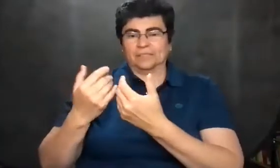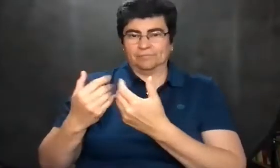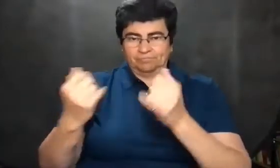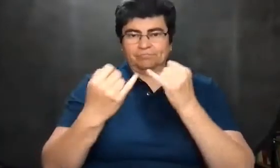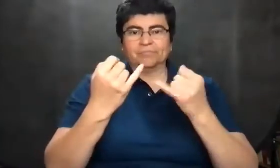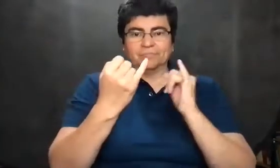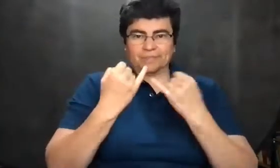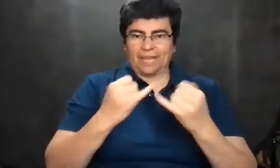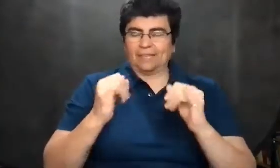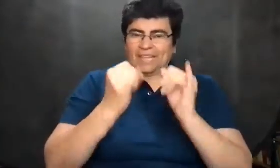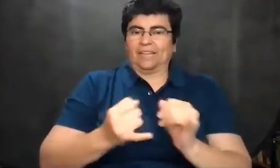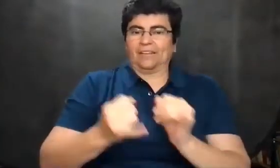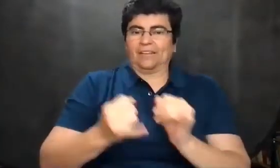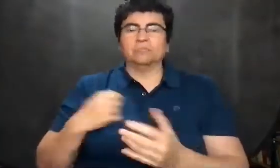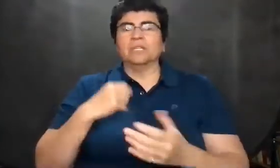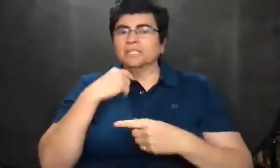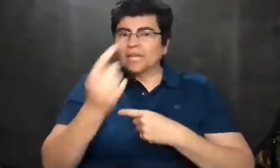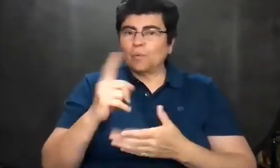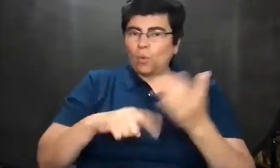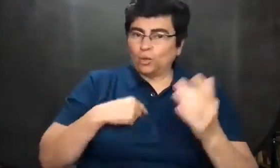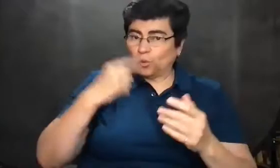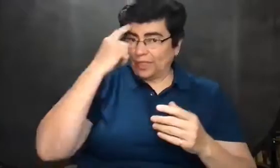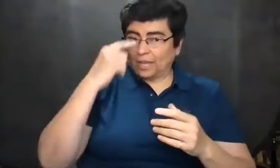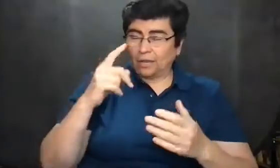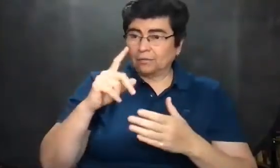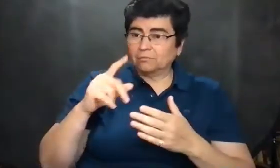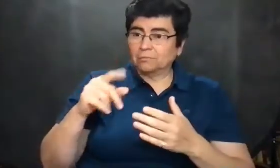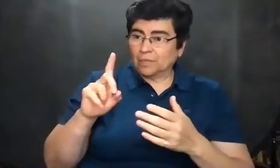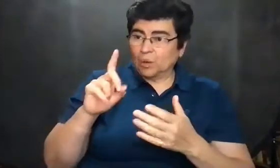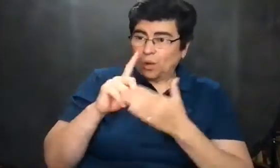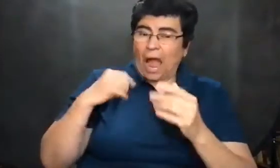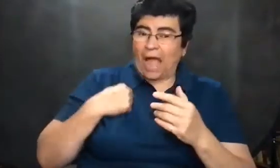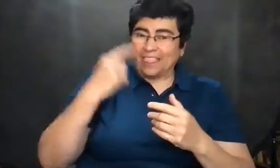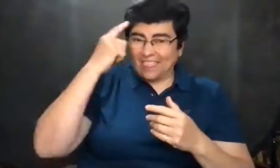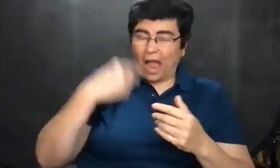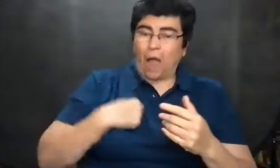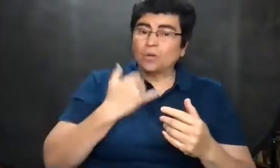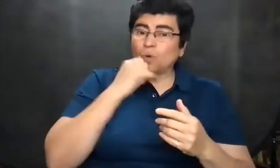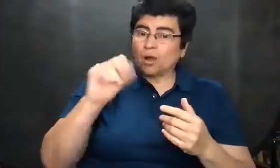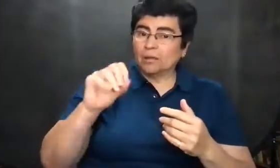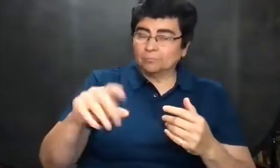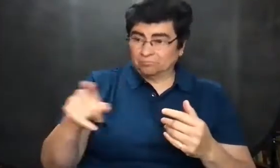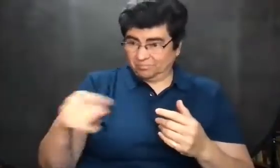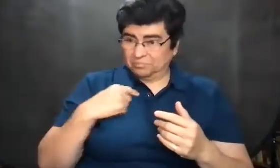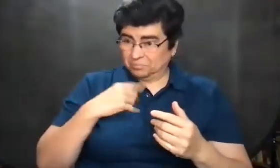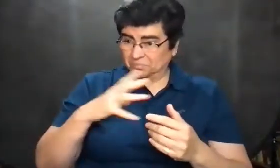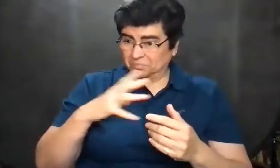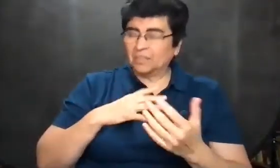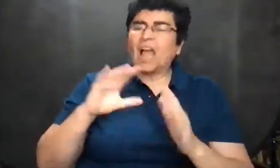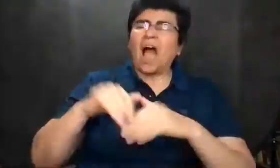tell them what it is that you think you did wrong. And then you need to ask them how they saw it. and you need to be quiet because it's not your